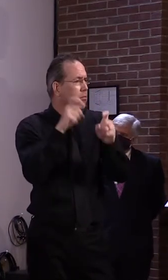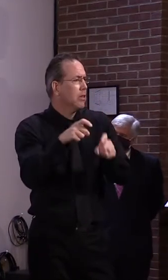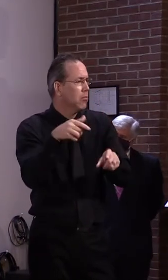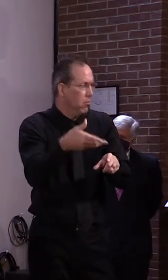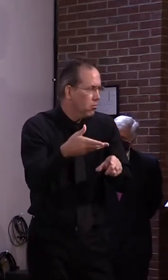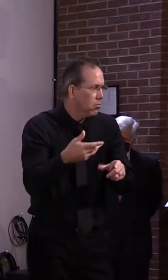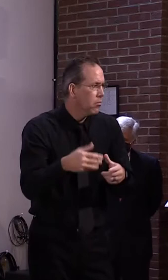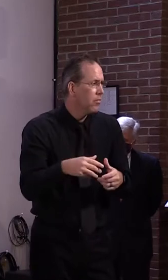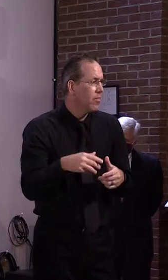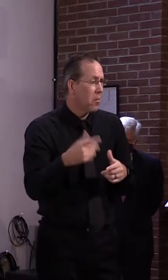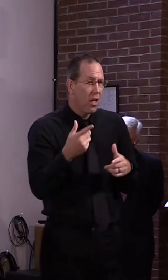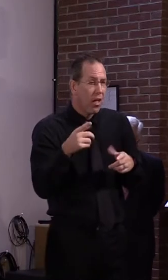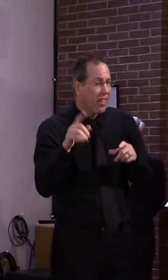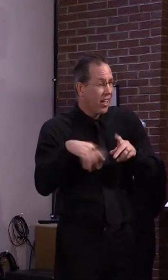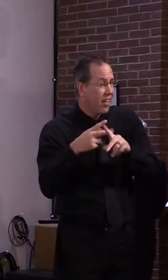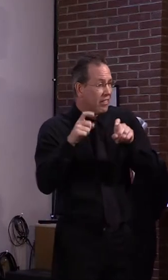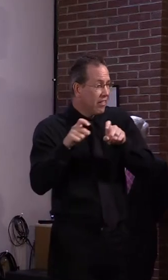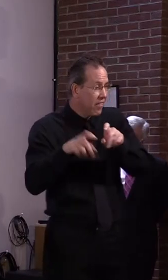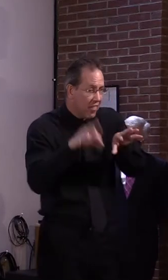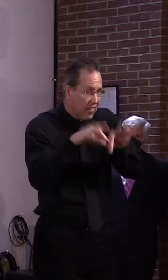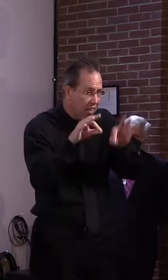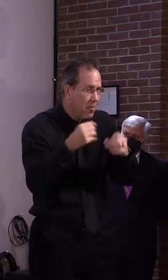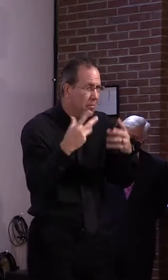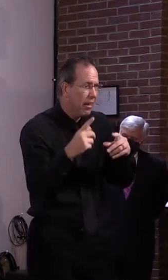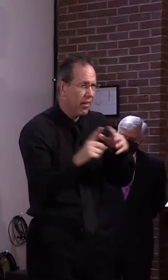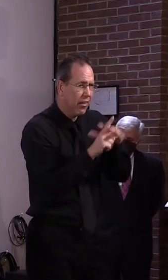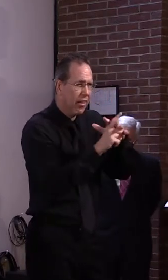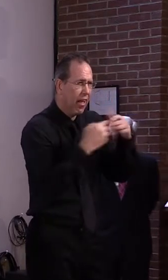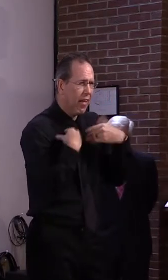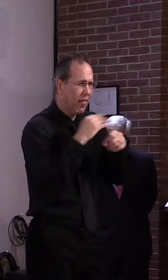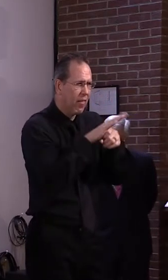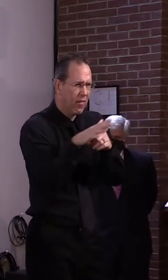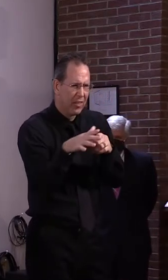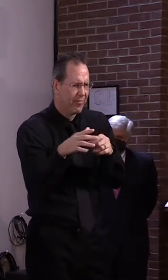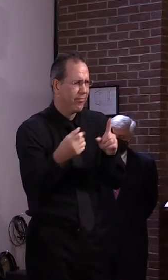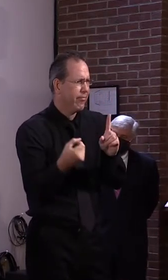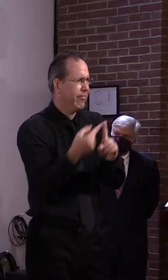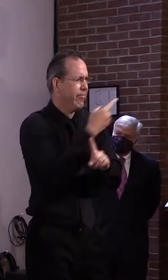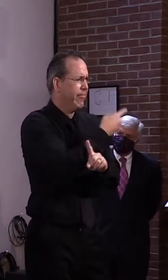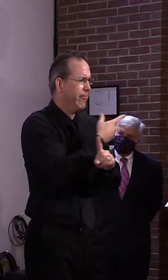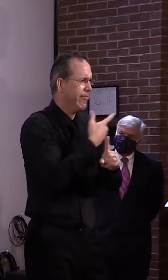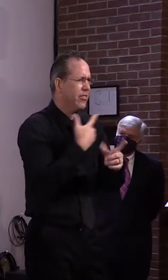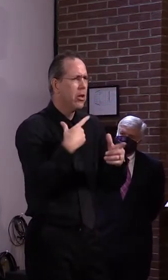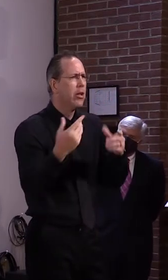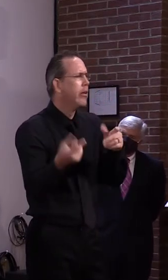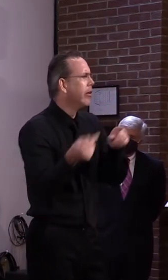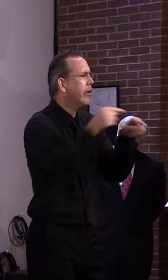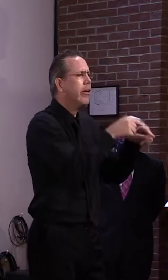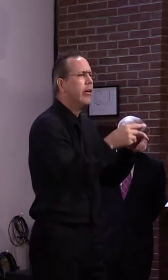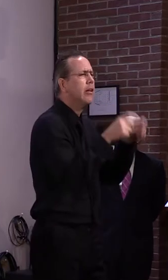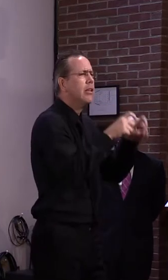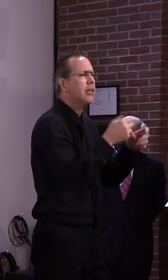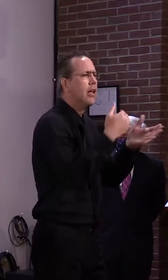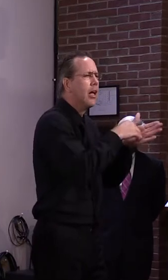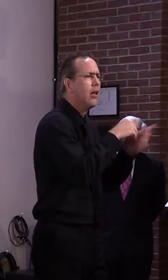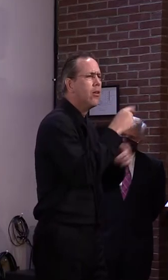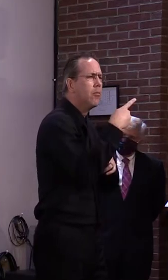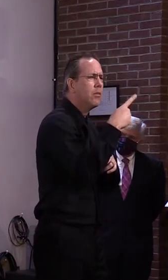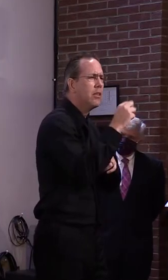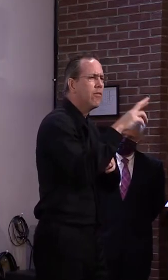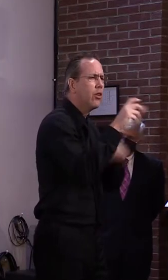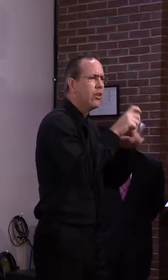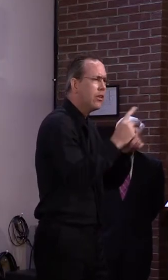and on the PCR test, and even more importantly to me, a discordance between the results of some of the tests and